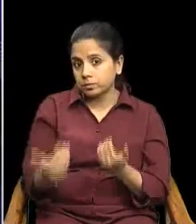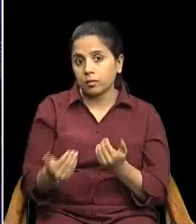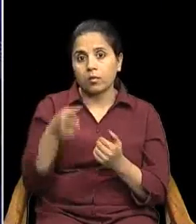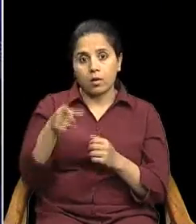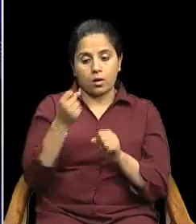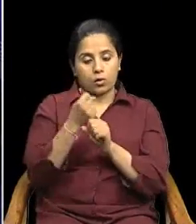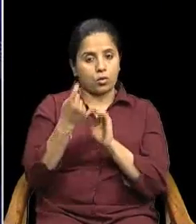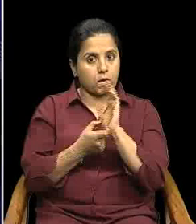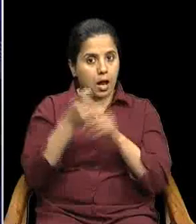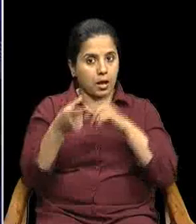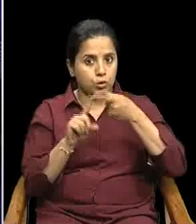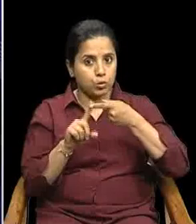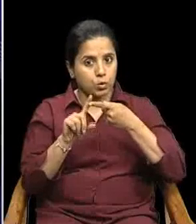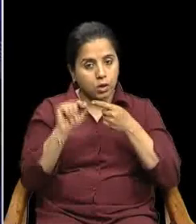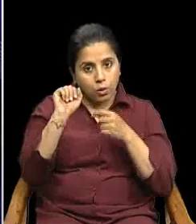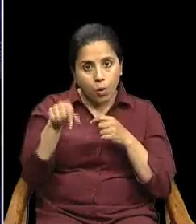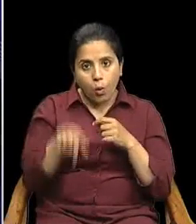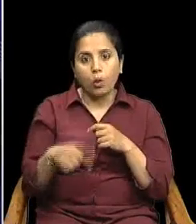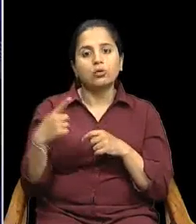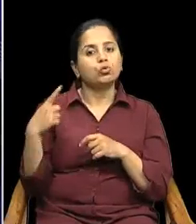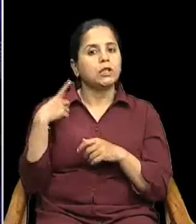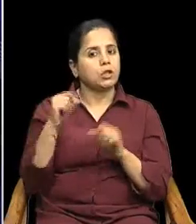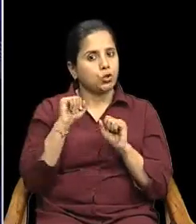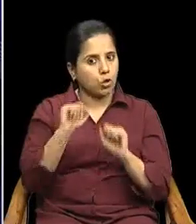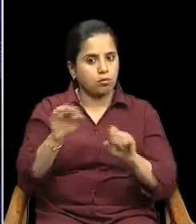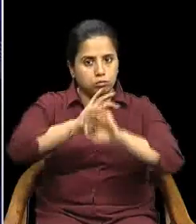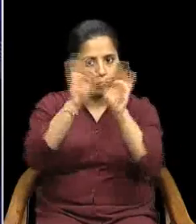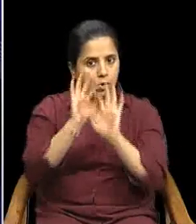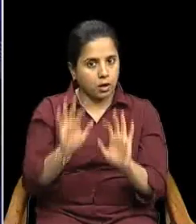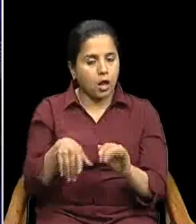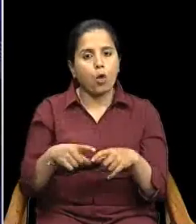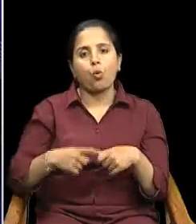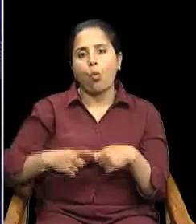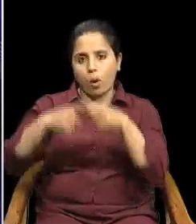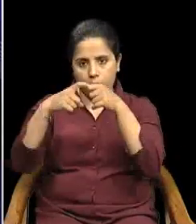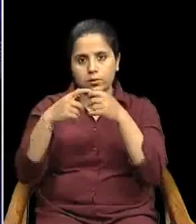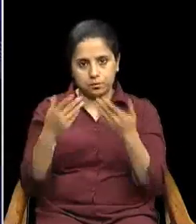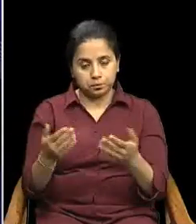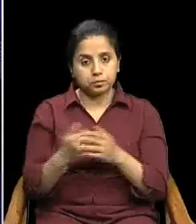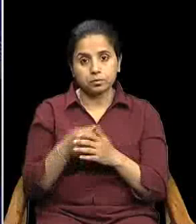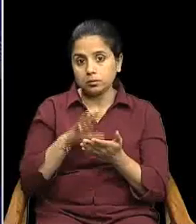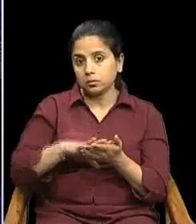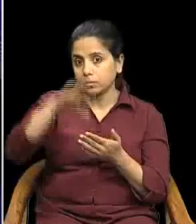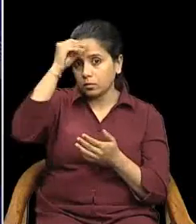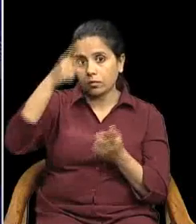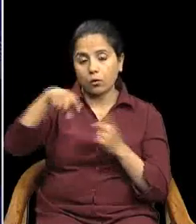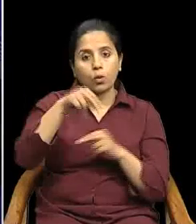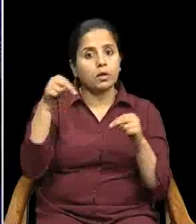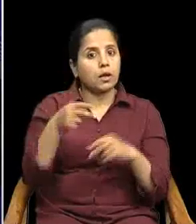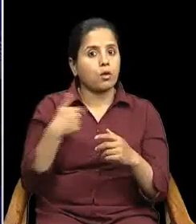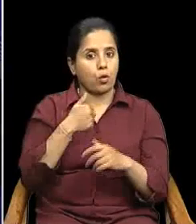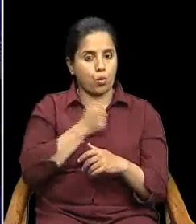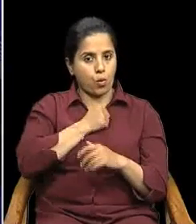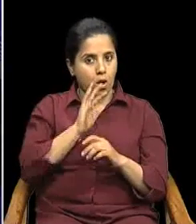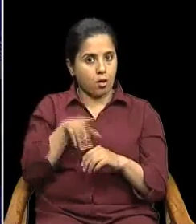graduate attribute is your leadership readiness and the qualities. Now, the learner needs are to